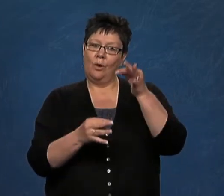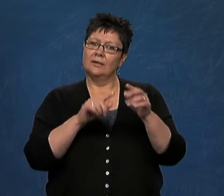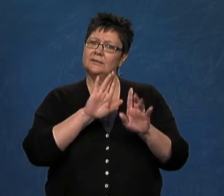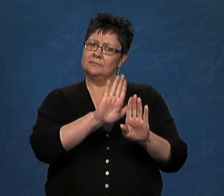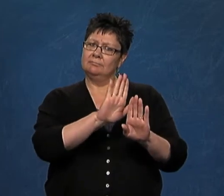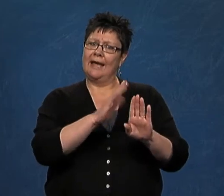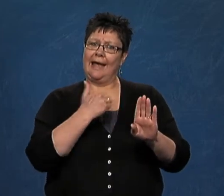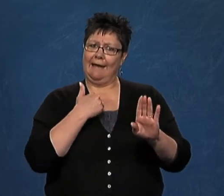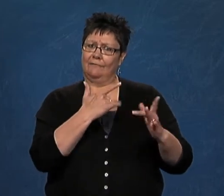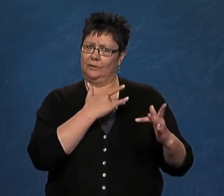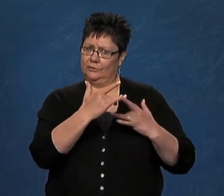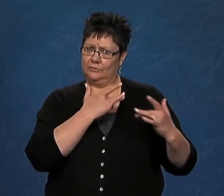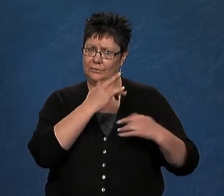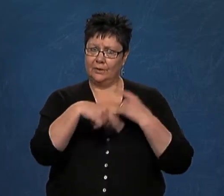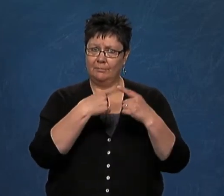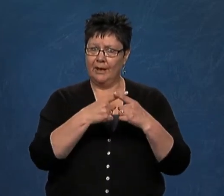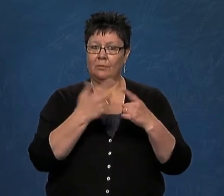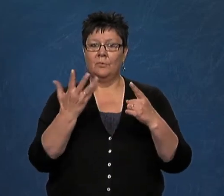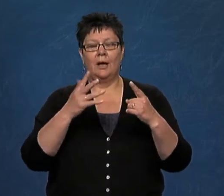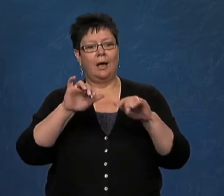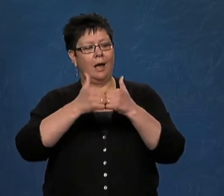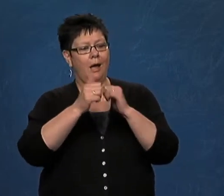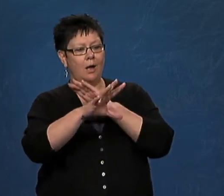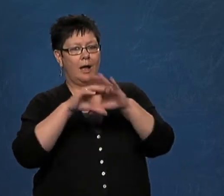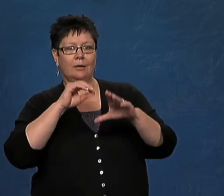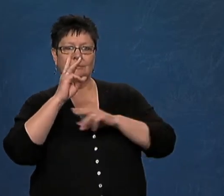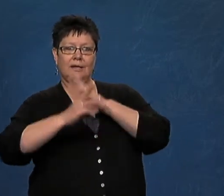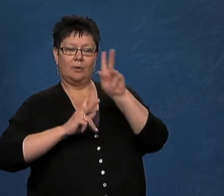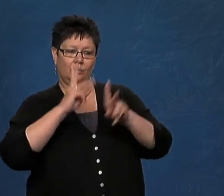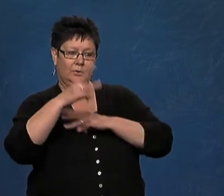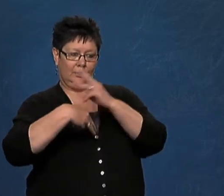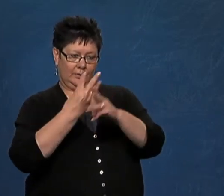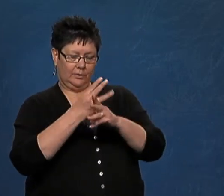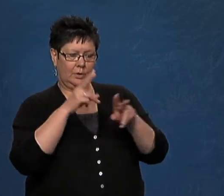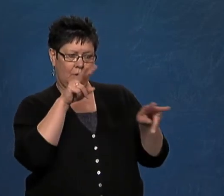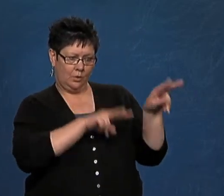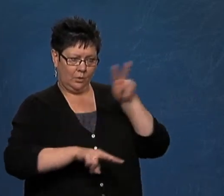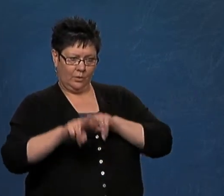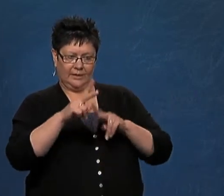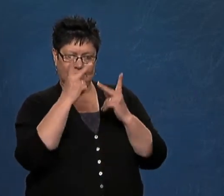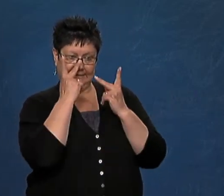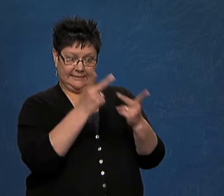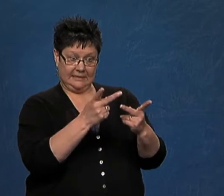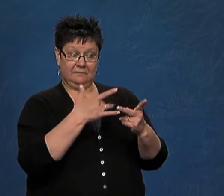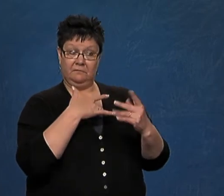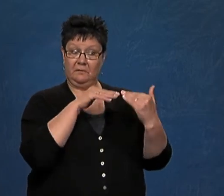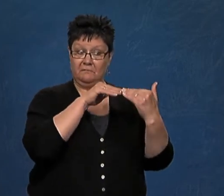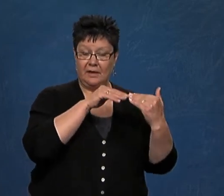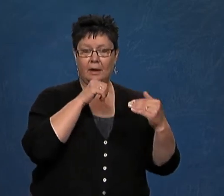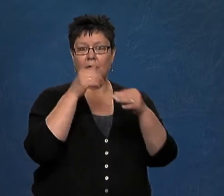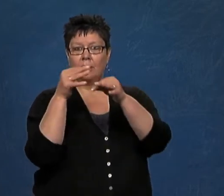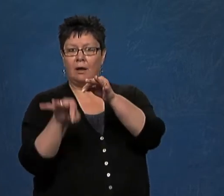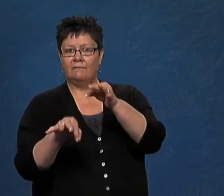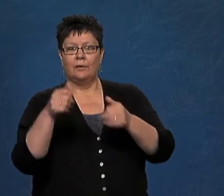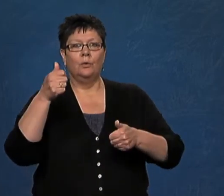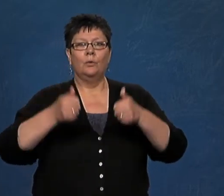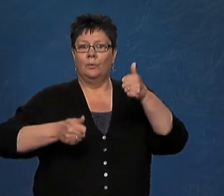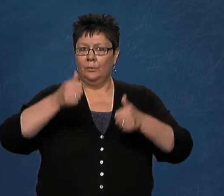to people. And the courts do have concerns about how external people view a fair